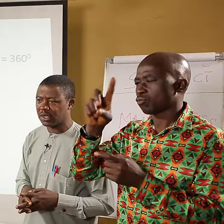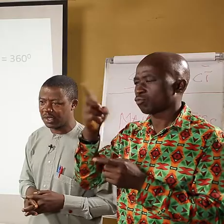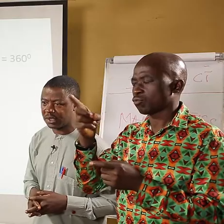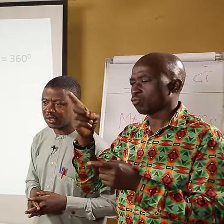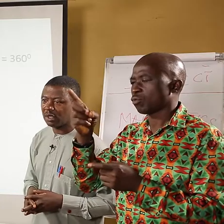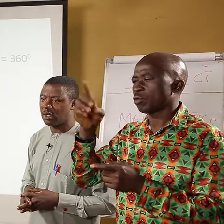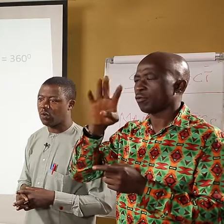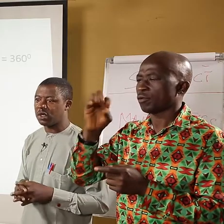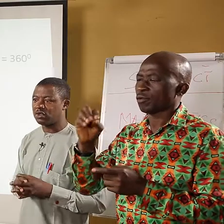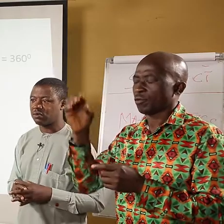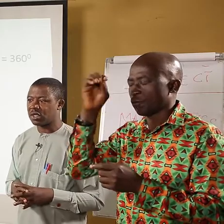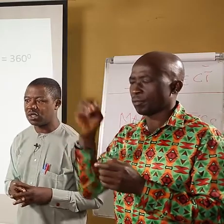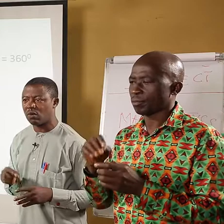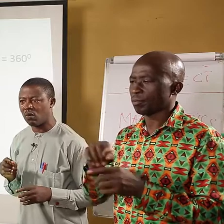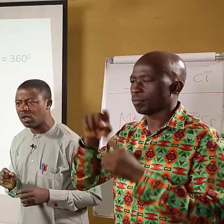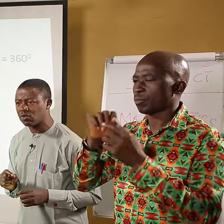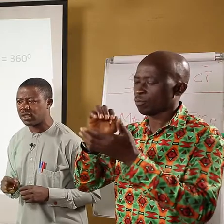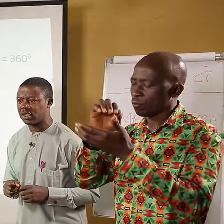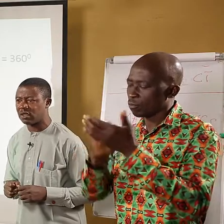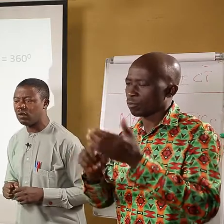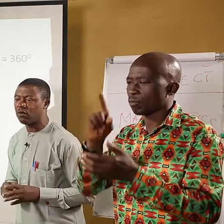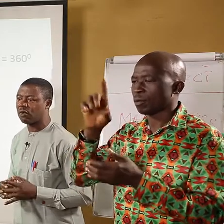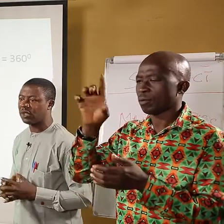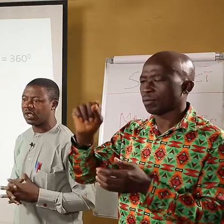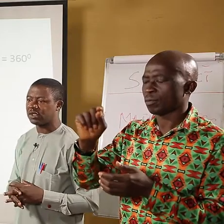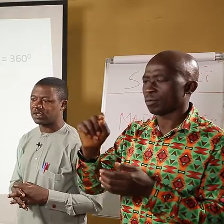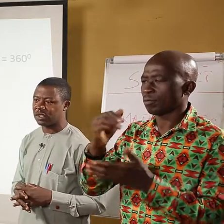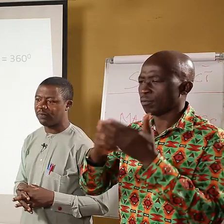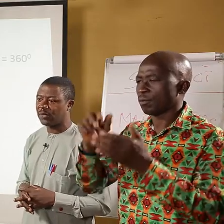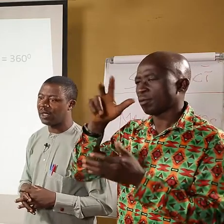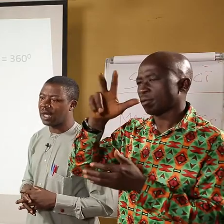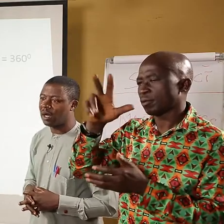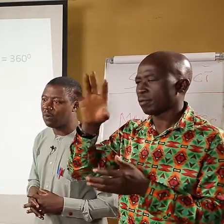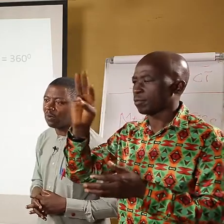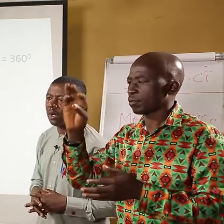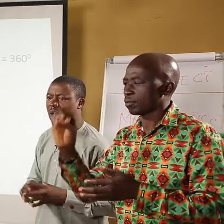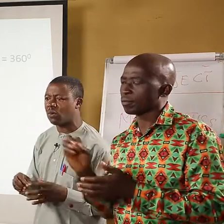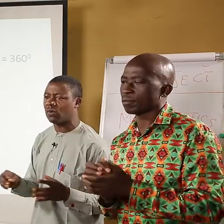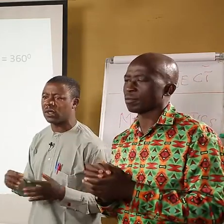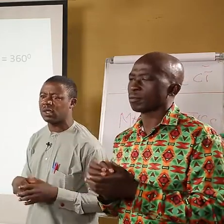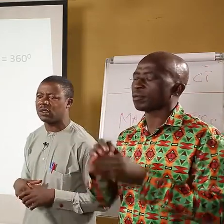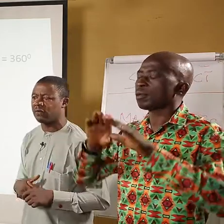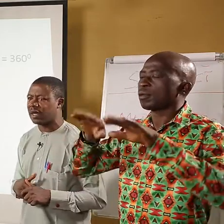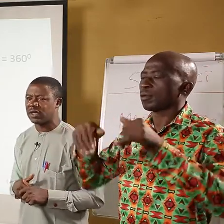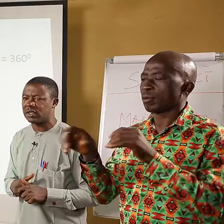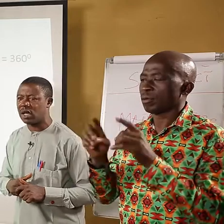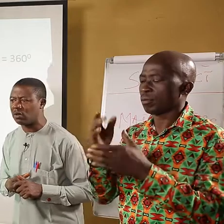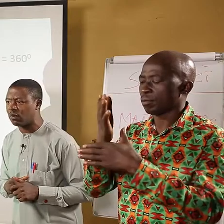240 degrees when you subtract 120 from 360. Now, how do